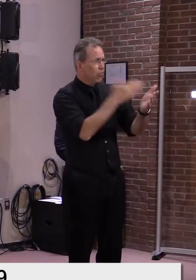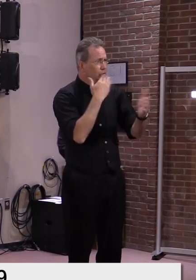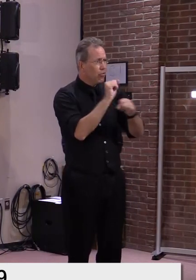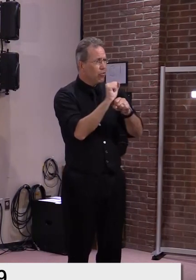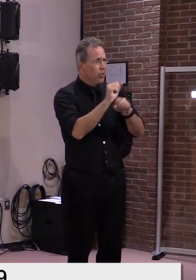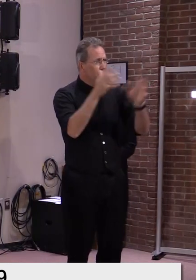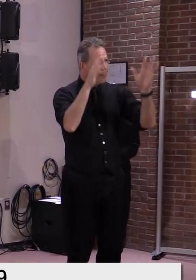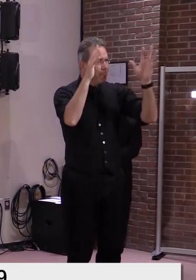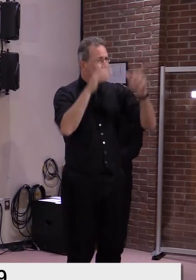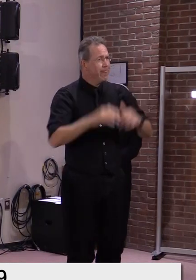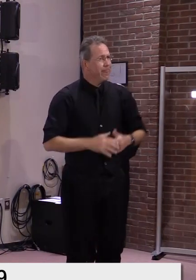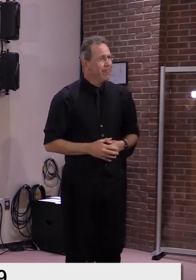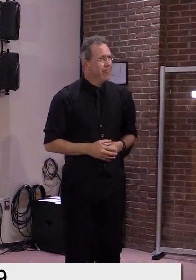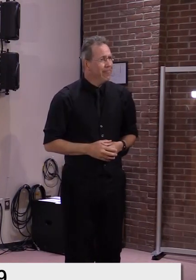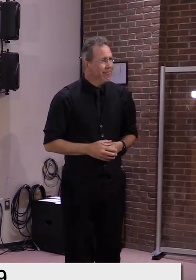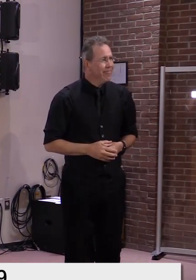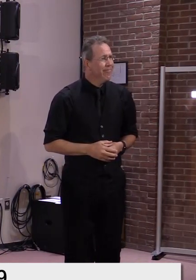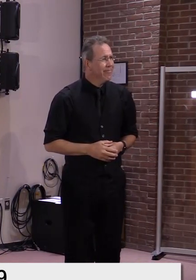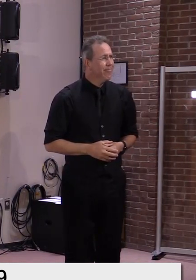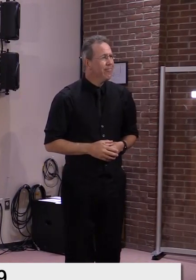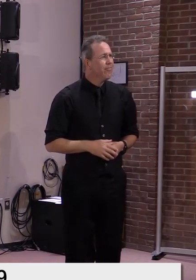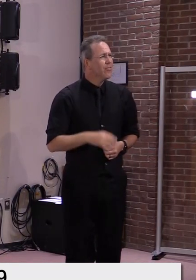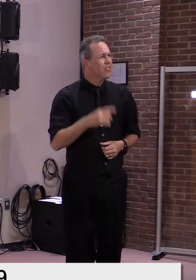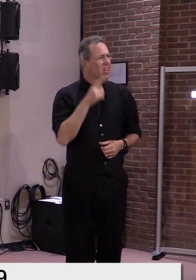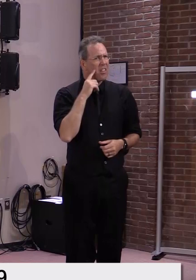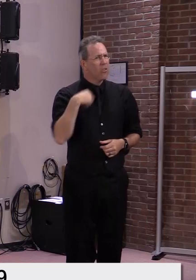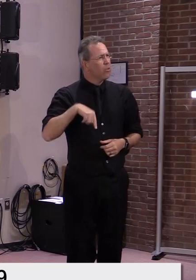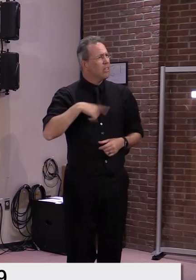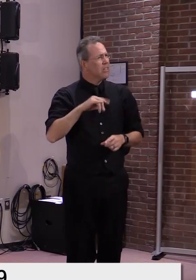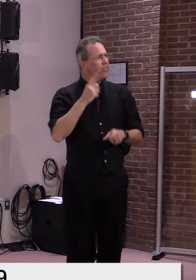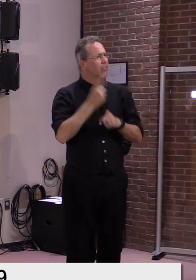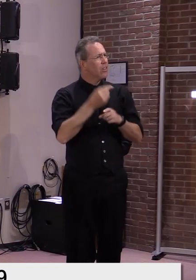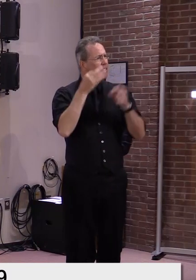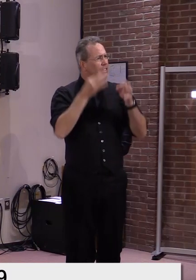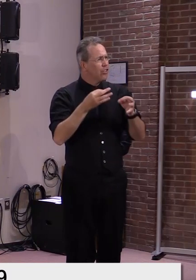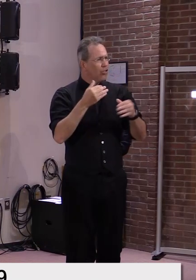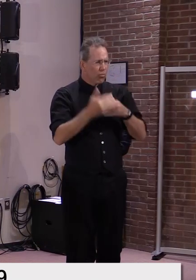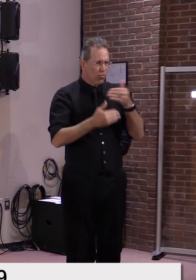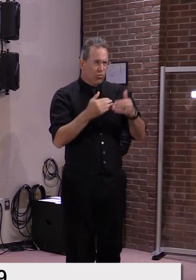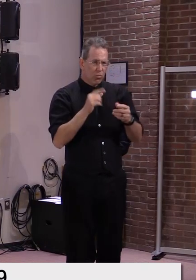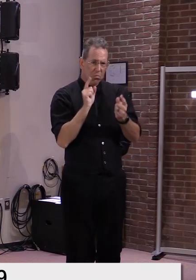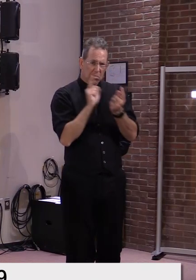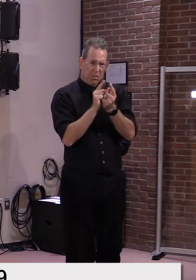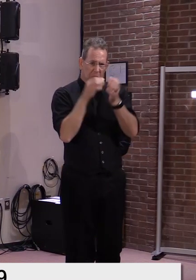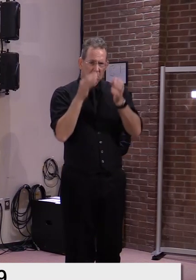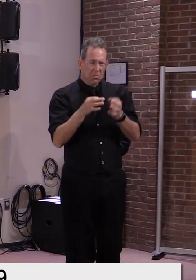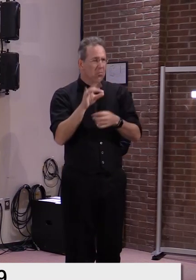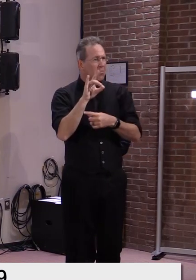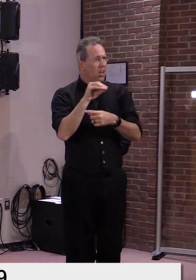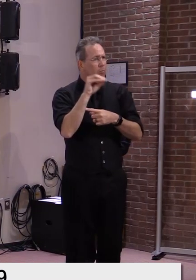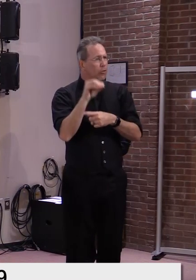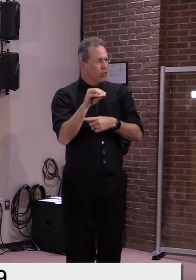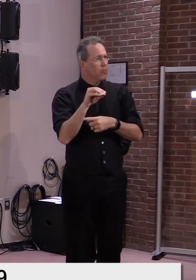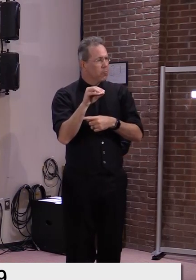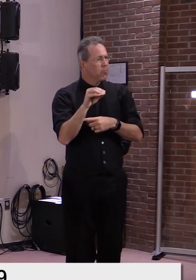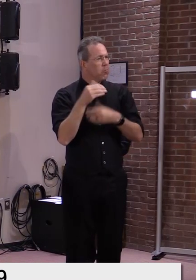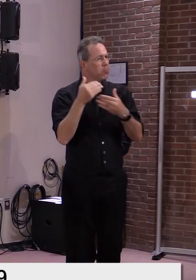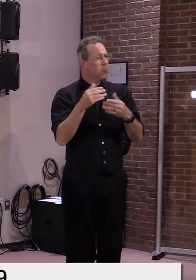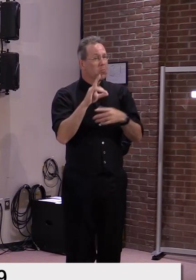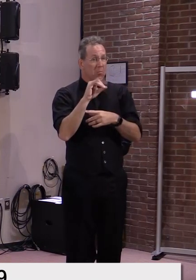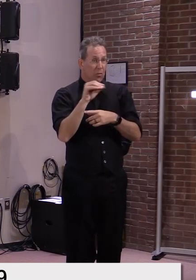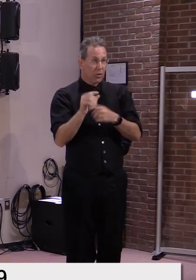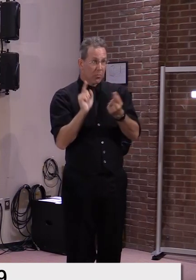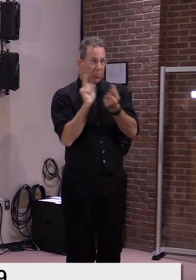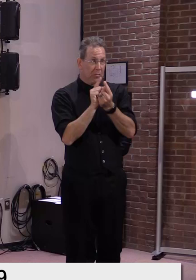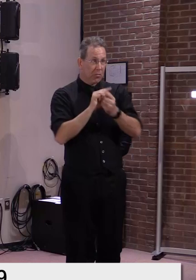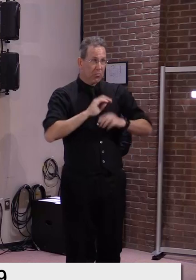I think it was the right move to make, although admittedly last weekend when we started to see the numbers increase that I thought